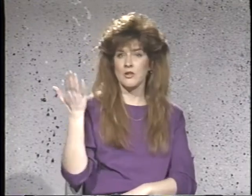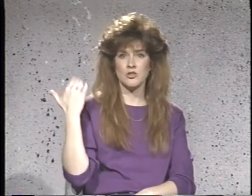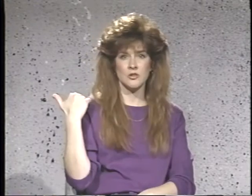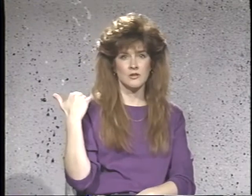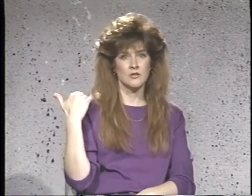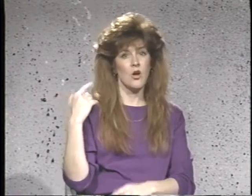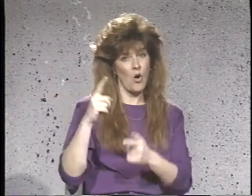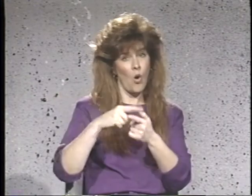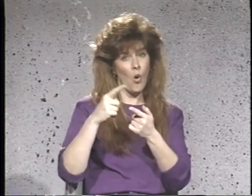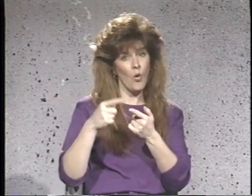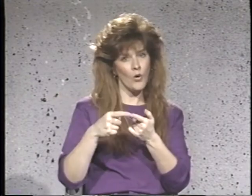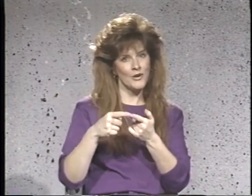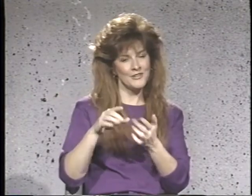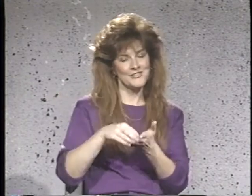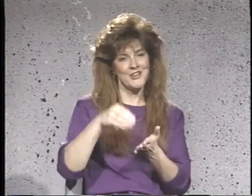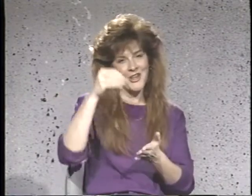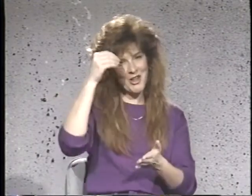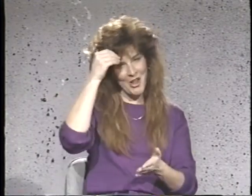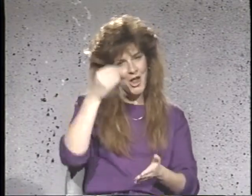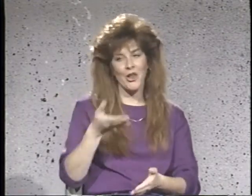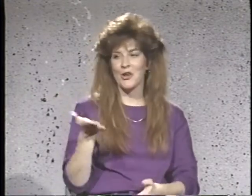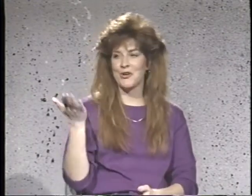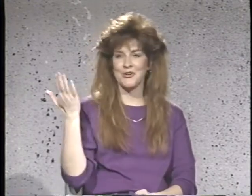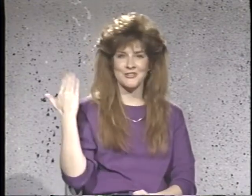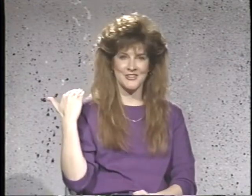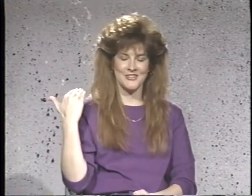established or learned.